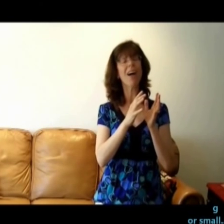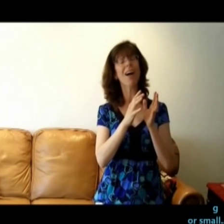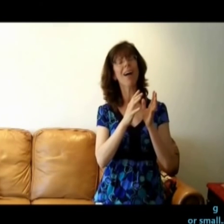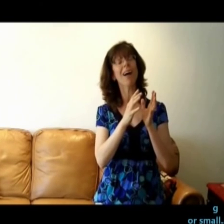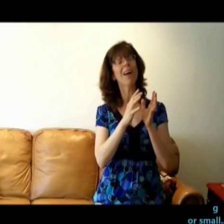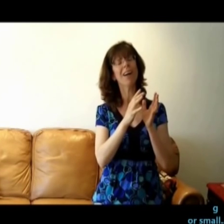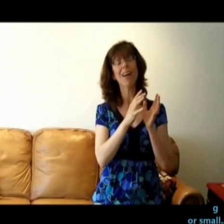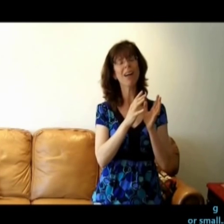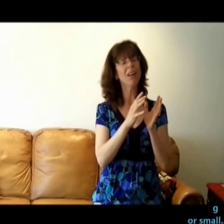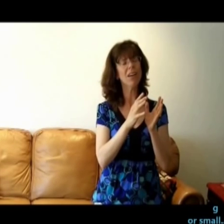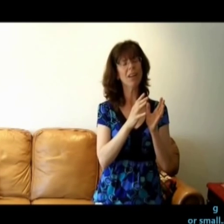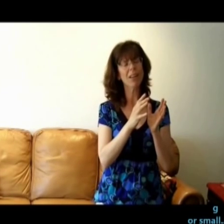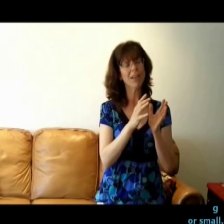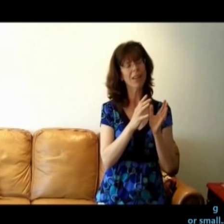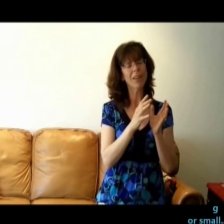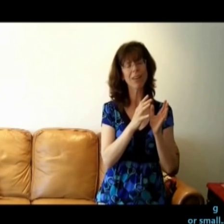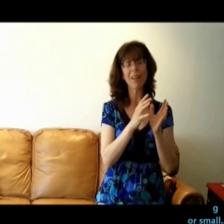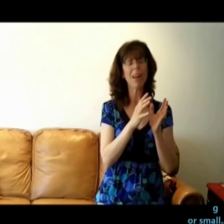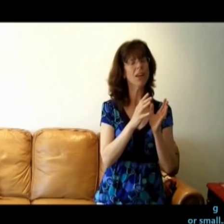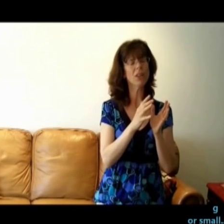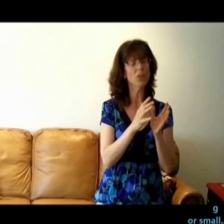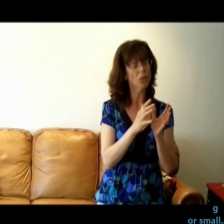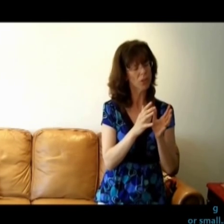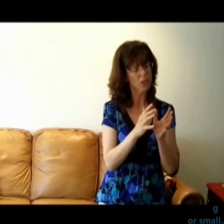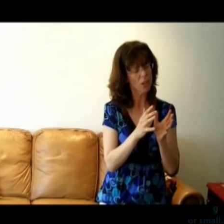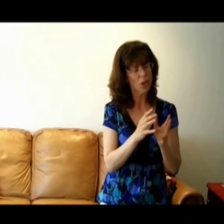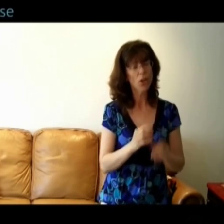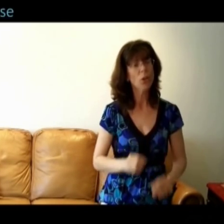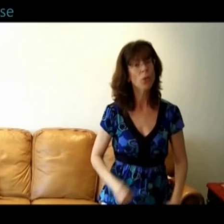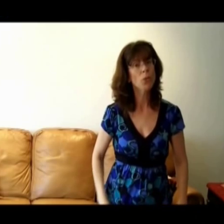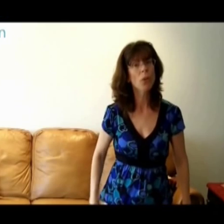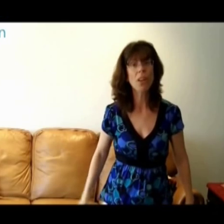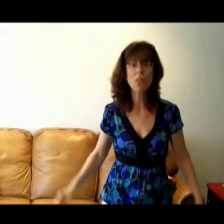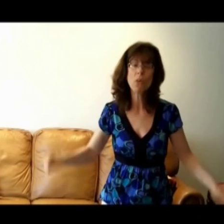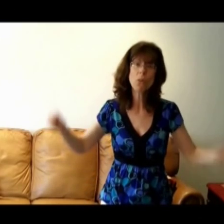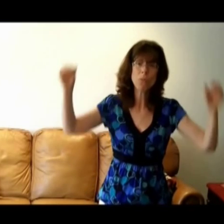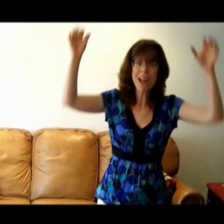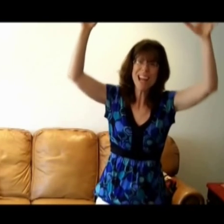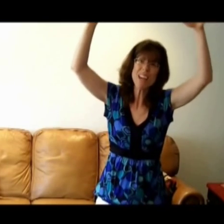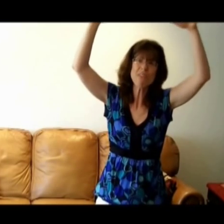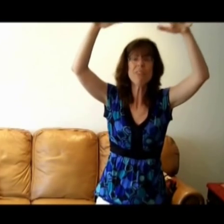small. 'Cause when the rain falls,